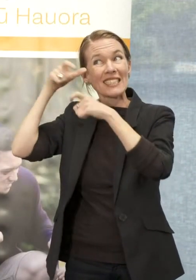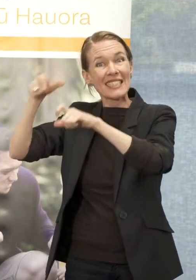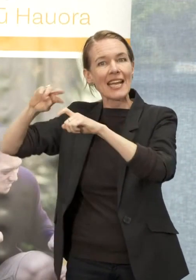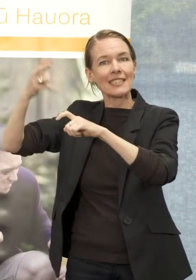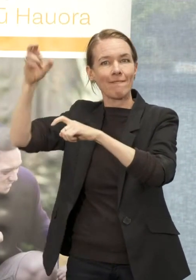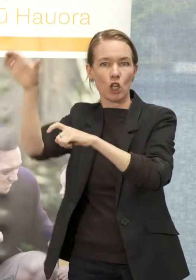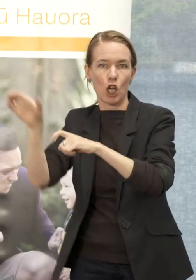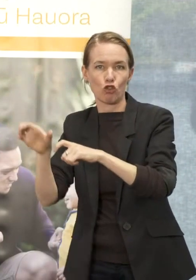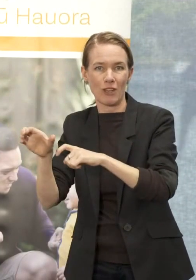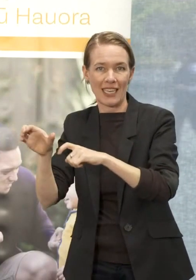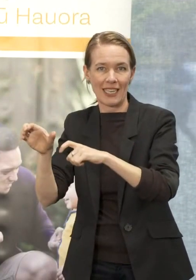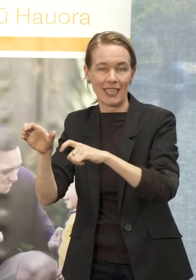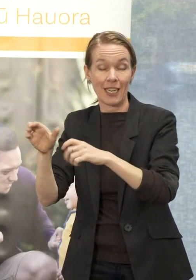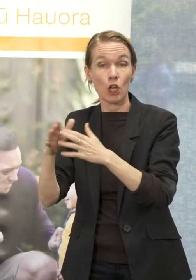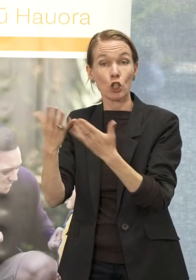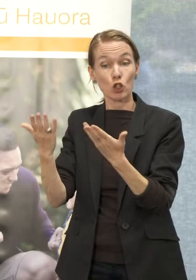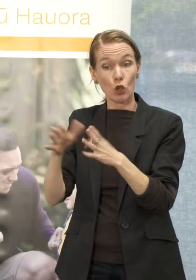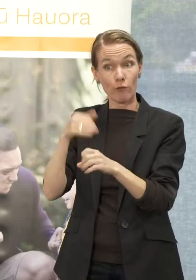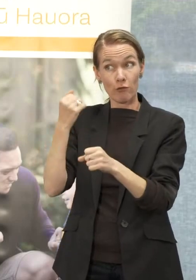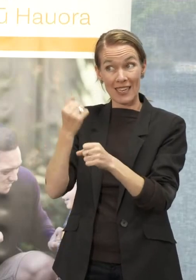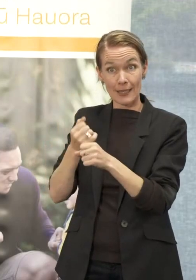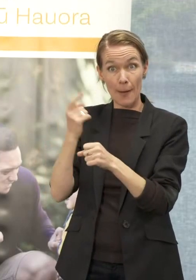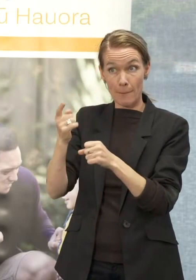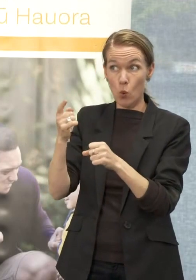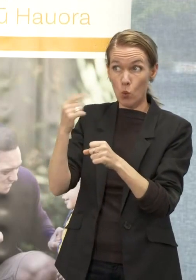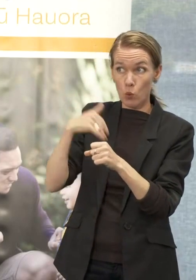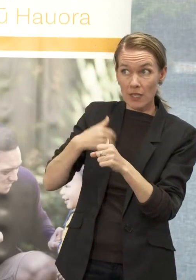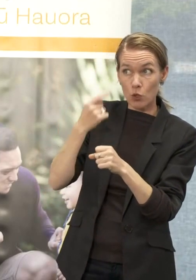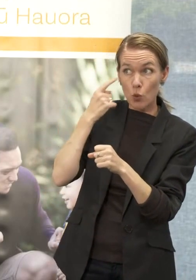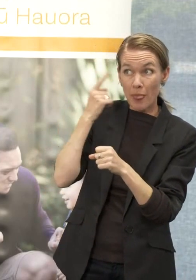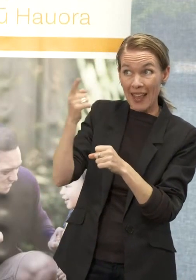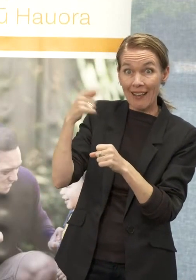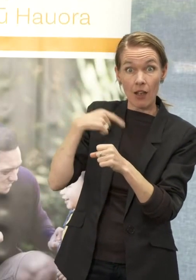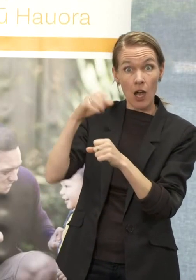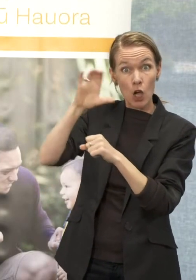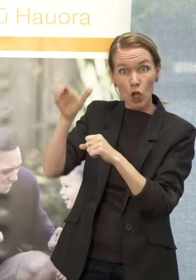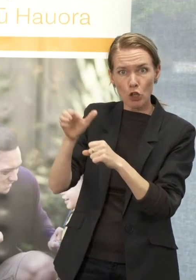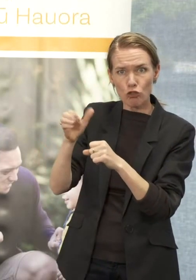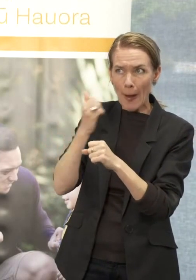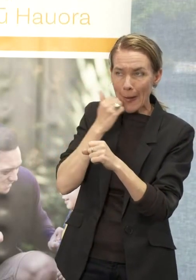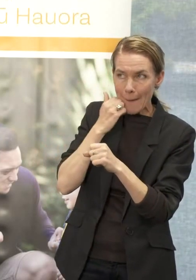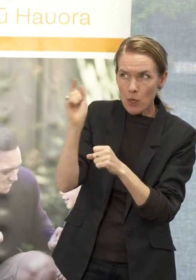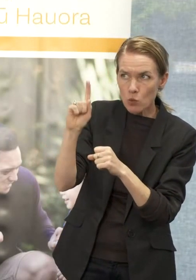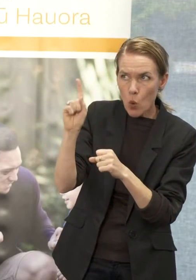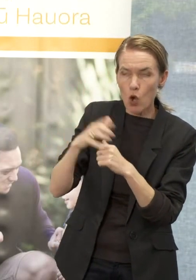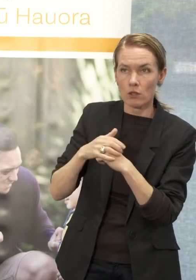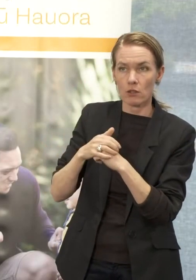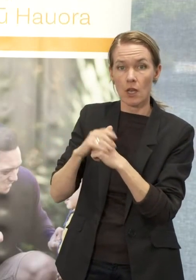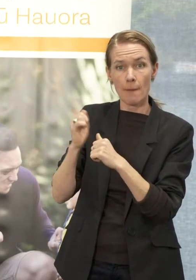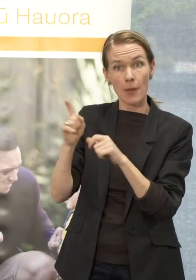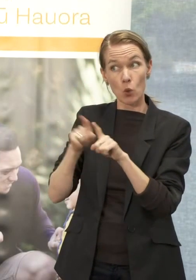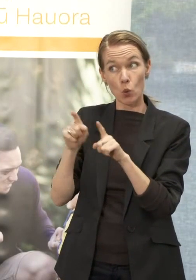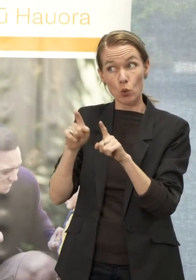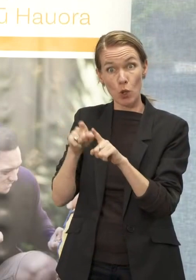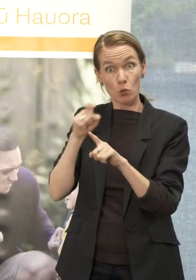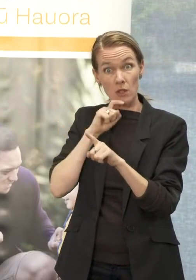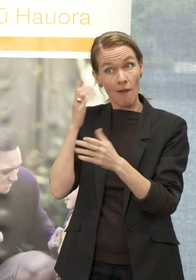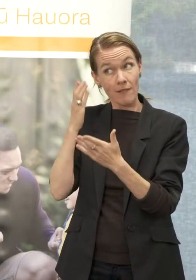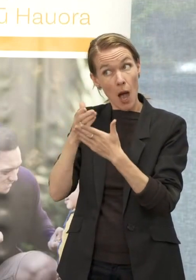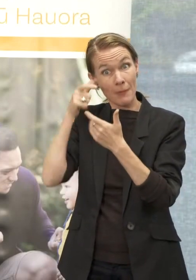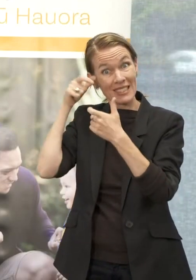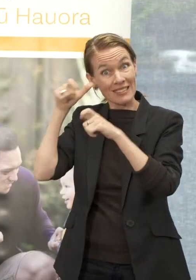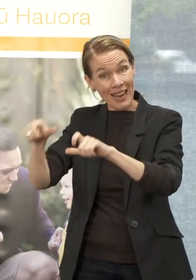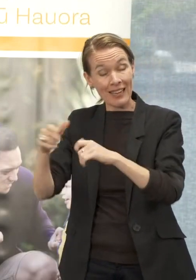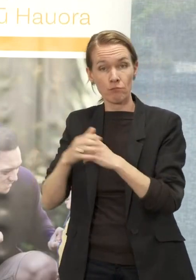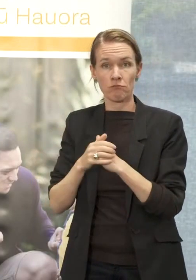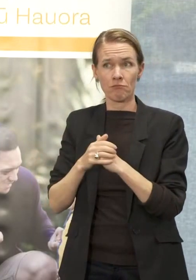just about the country itself, it's actually looking at all those other factors. Some of the staff are not spending any time in